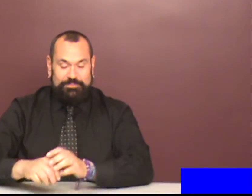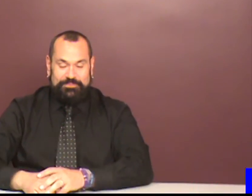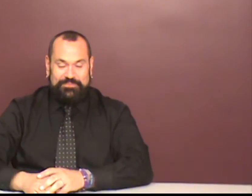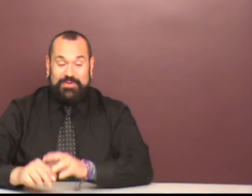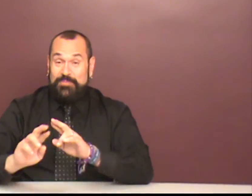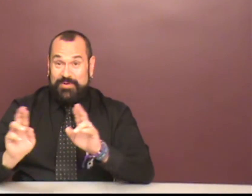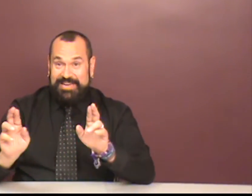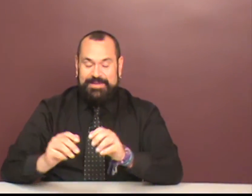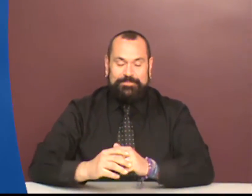Ready?